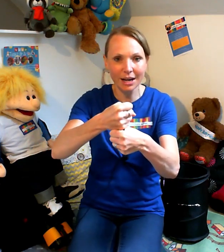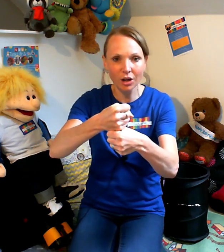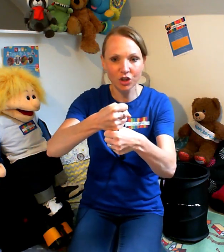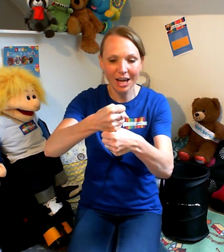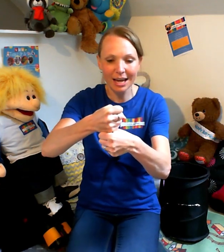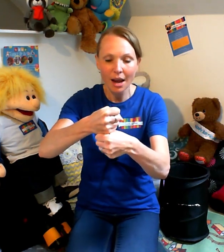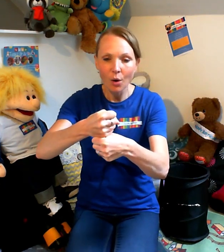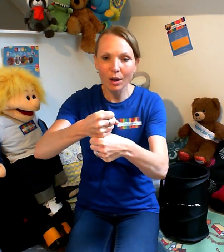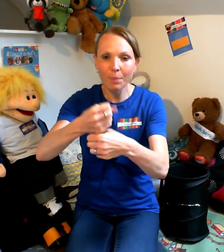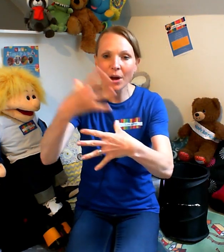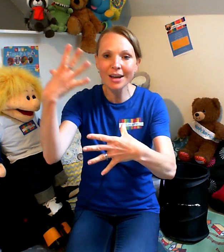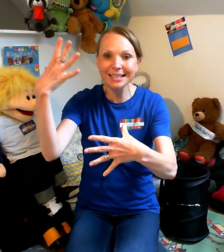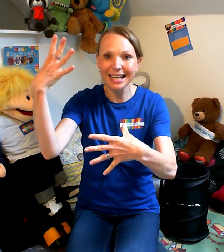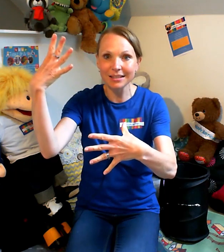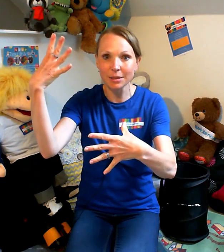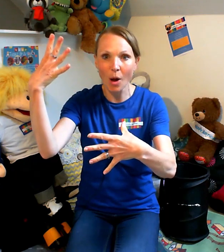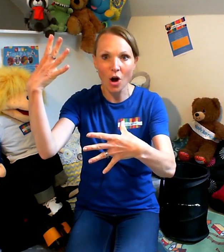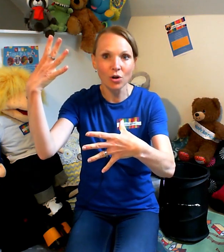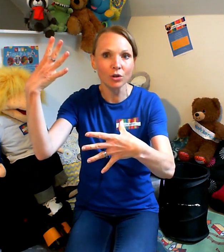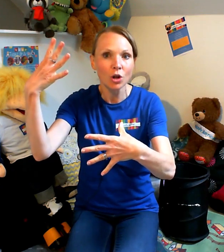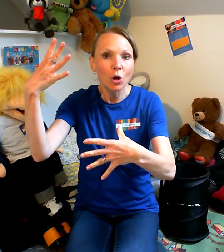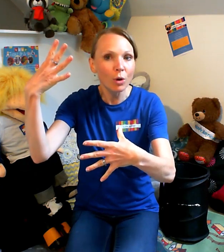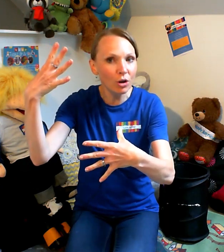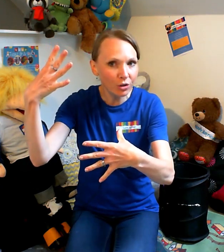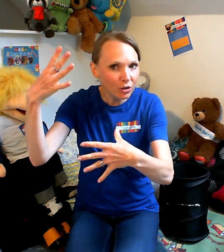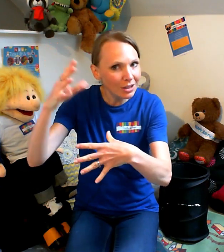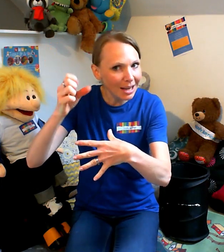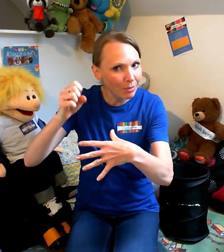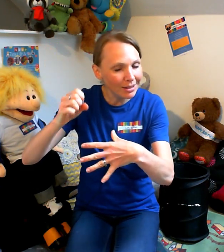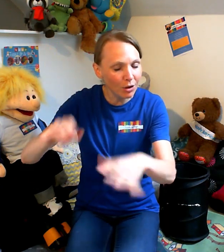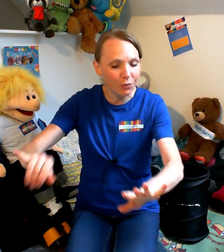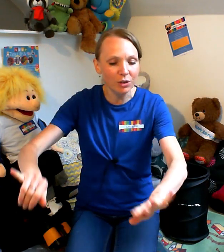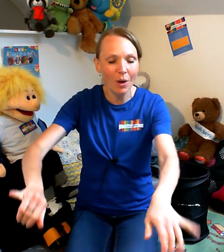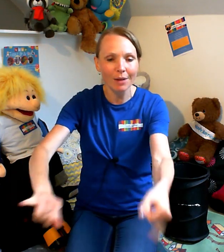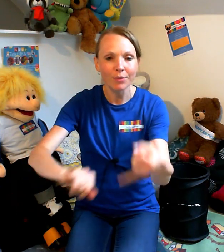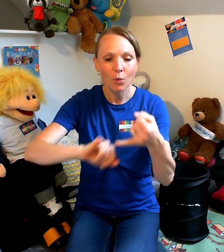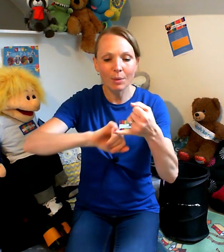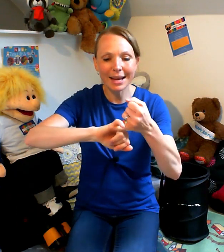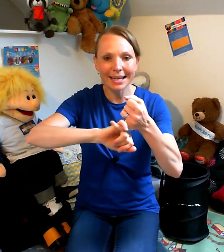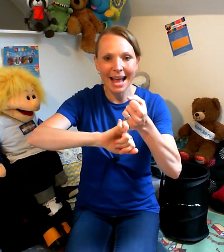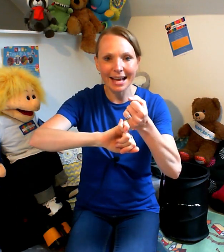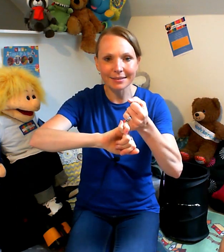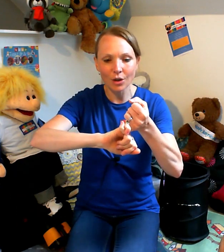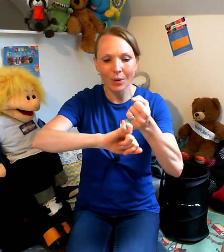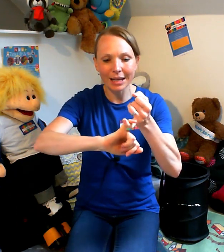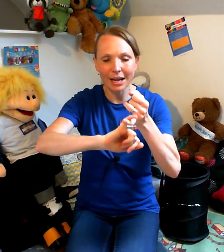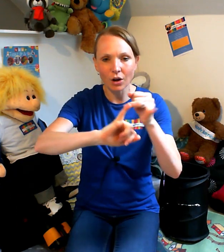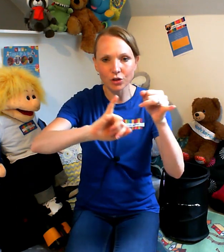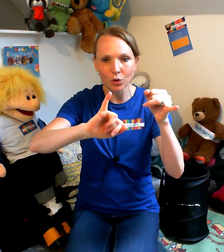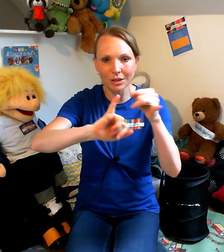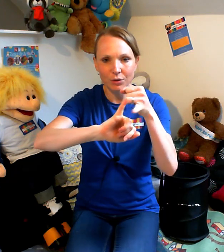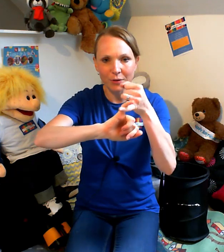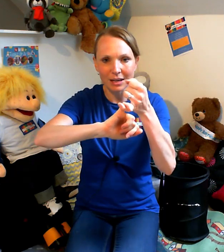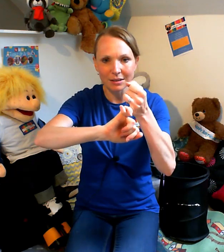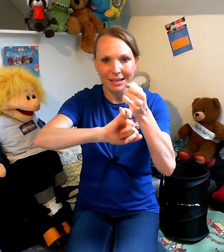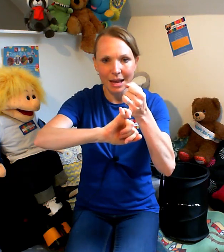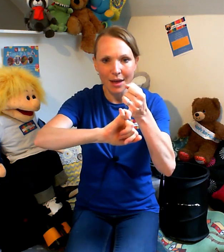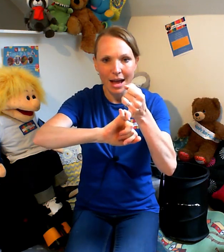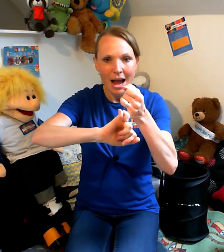our G, we burst it into sparkles. We also do the same with silver as well. We make an S, so we link our two little fingers together and